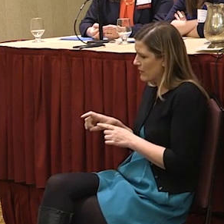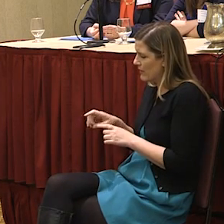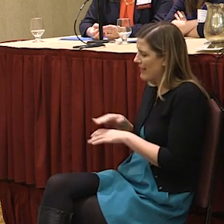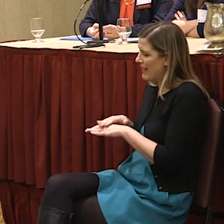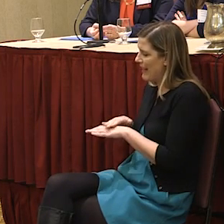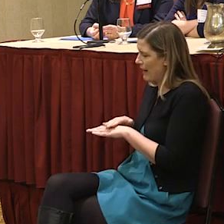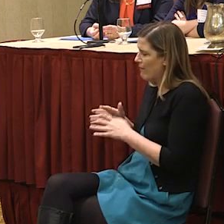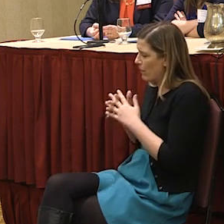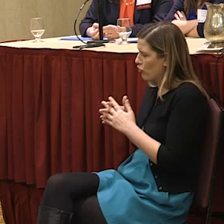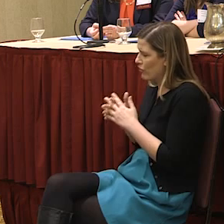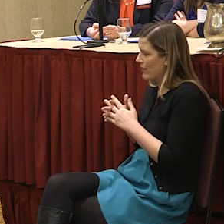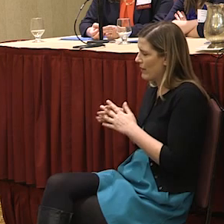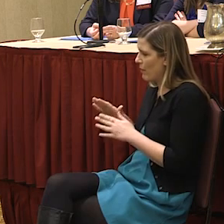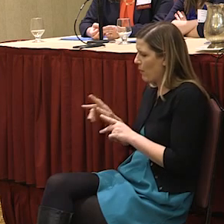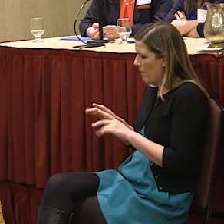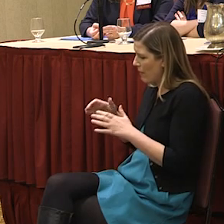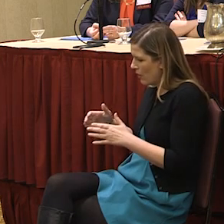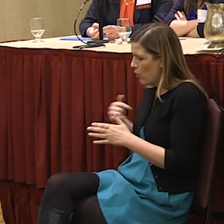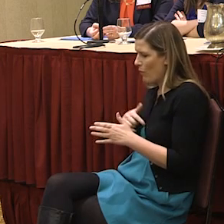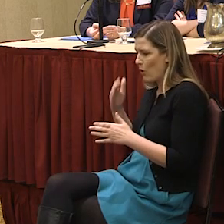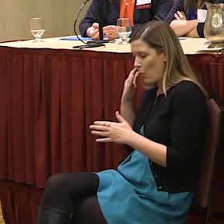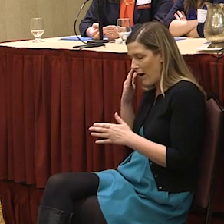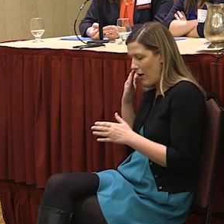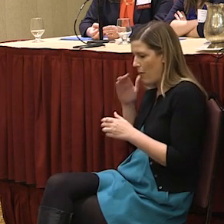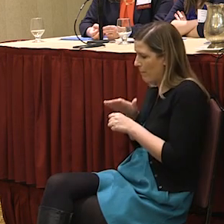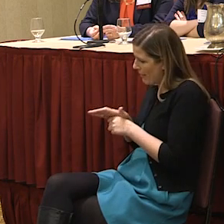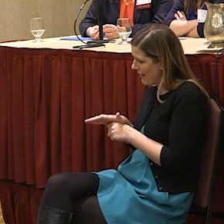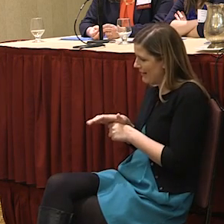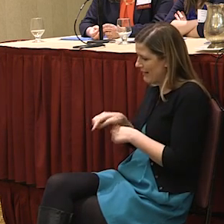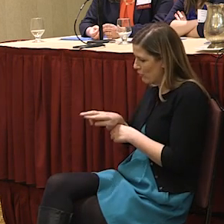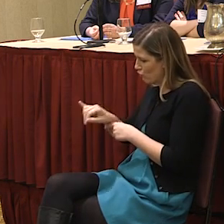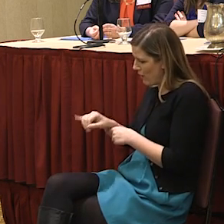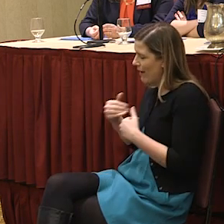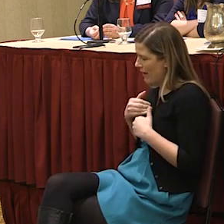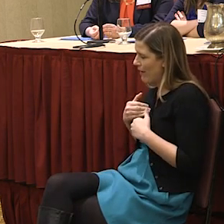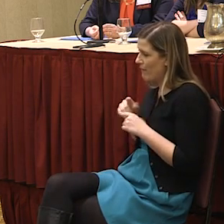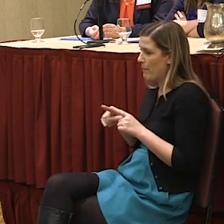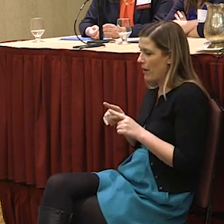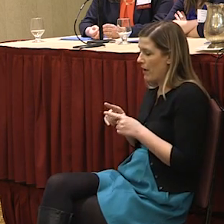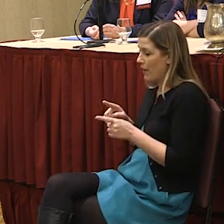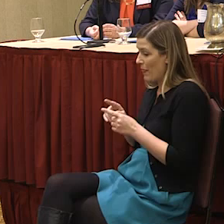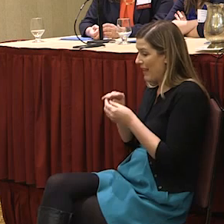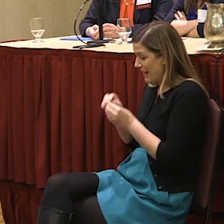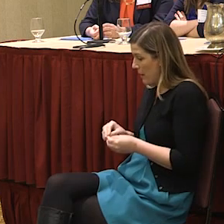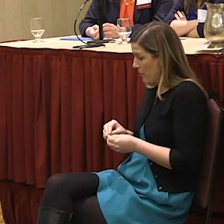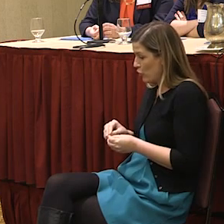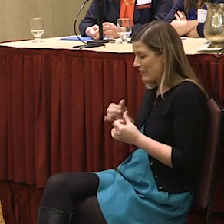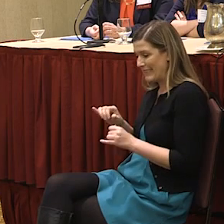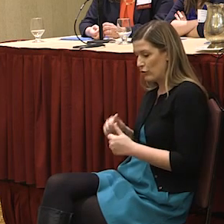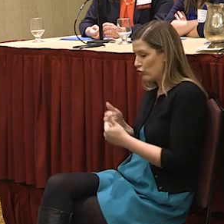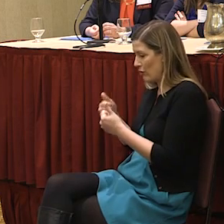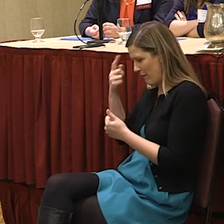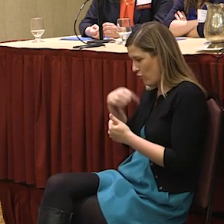Native Americans. We're all well aware that there's plentiful Native Americans in Rhode Island, but with the numbers, that still was a